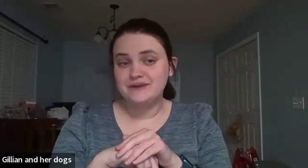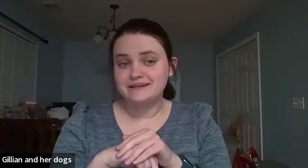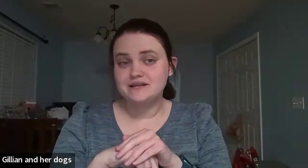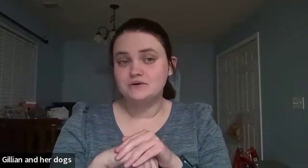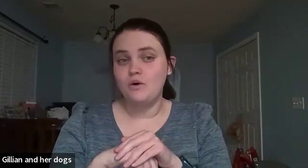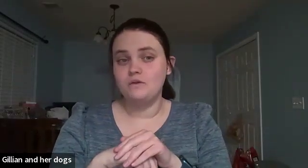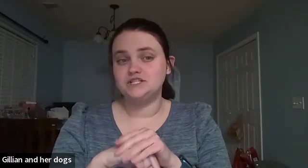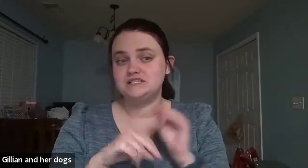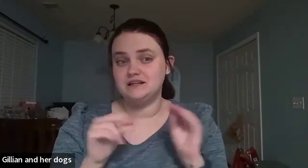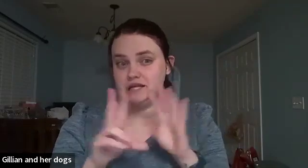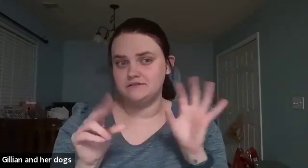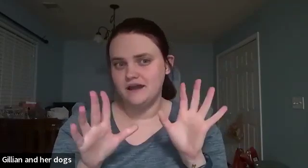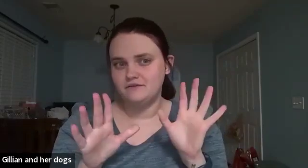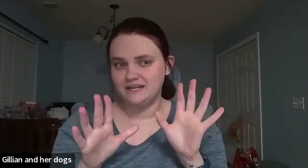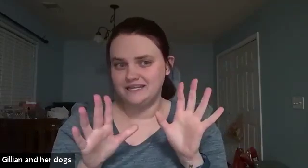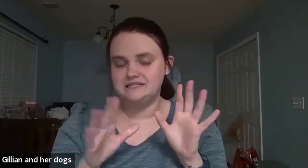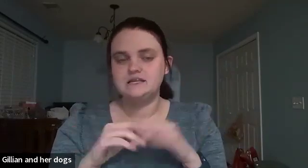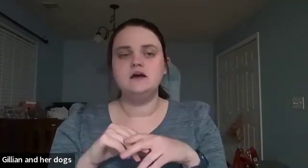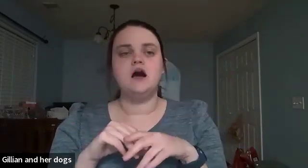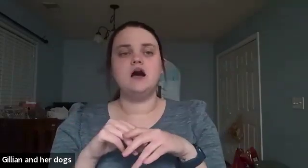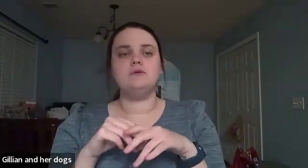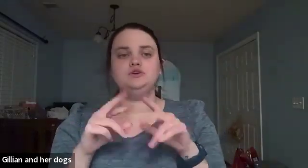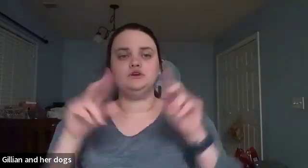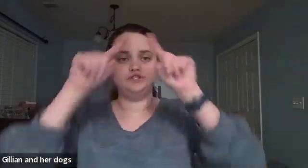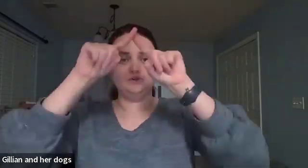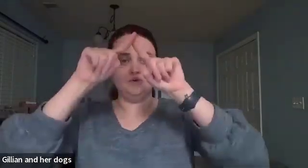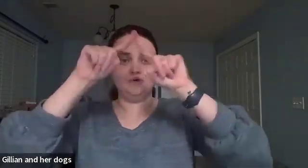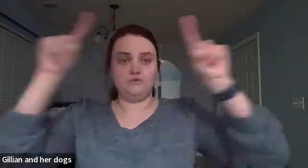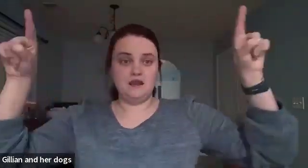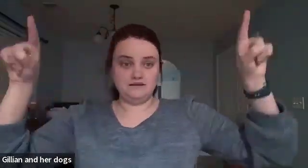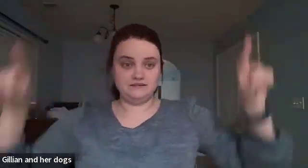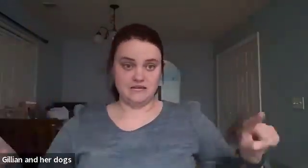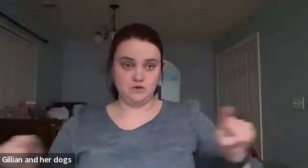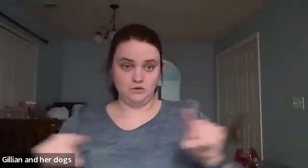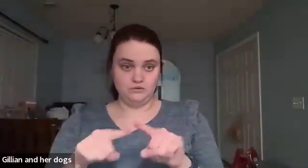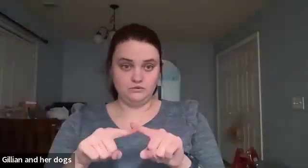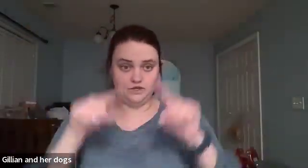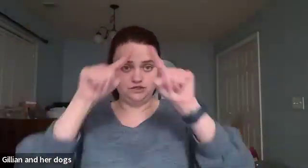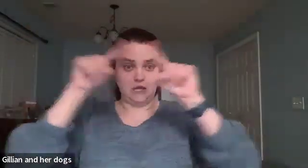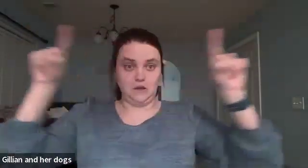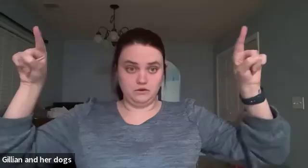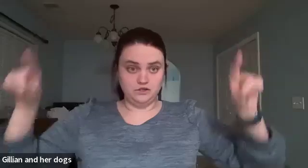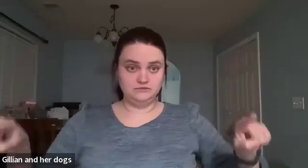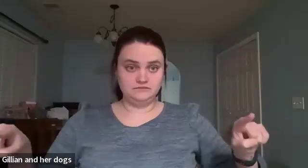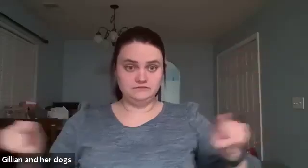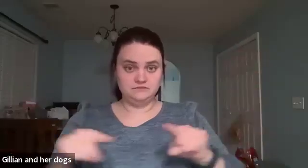for rectangle, only just to clarify for my kids. You can do rectangle where you do it longer.